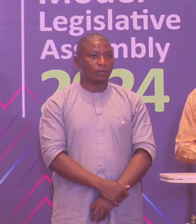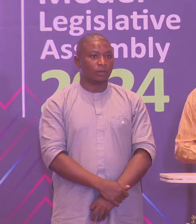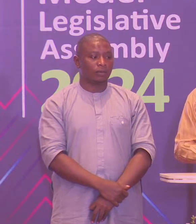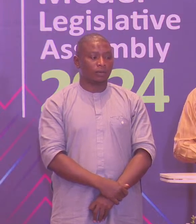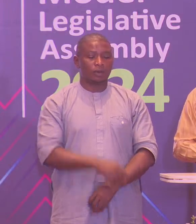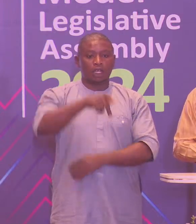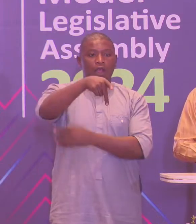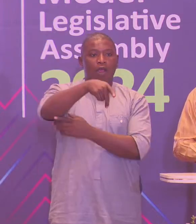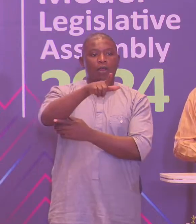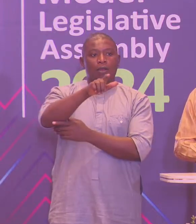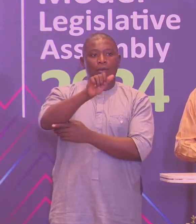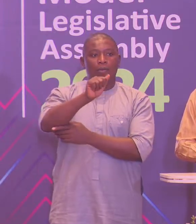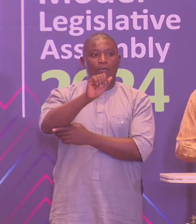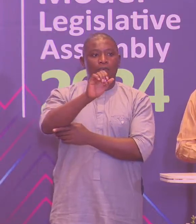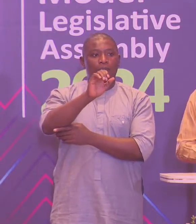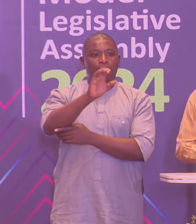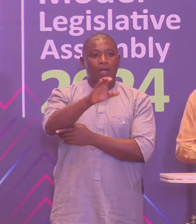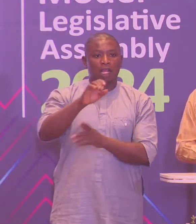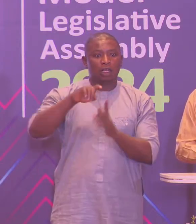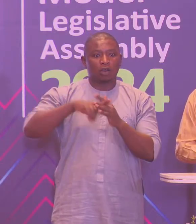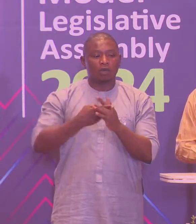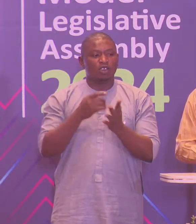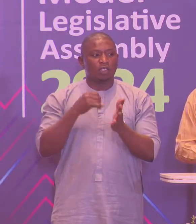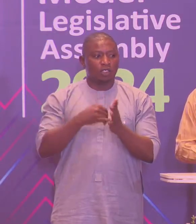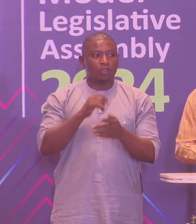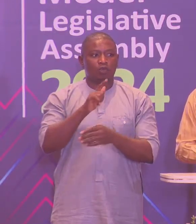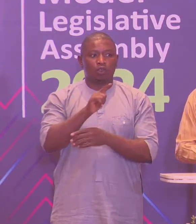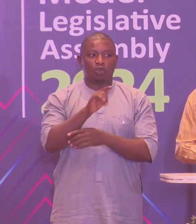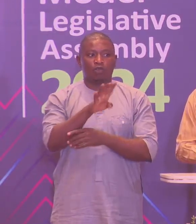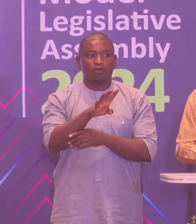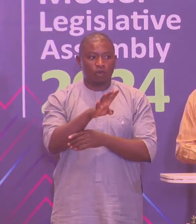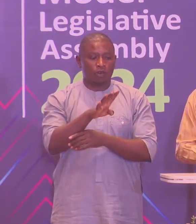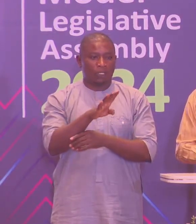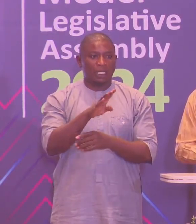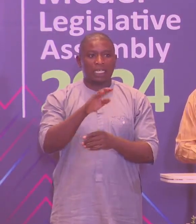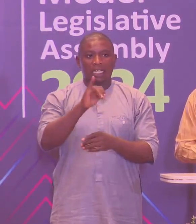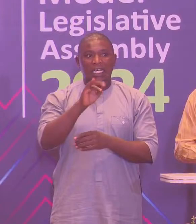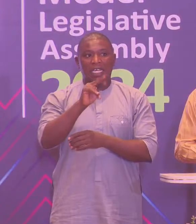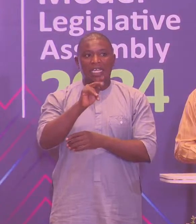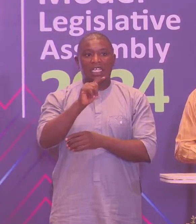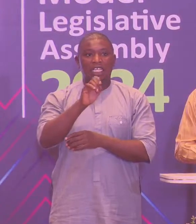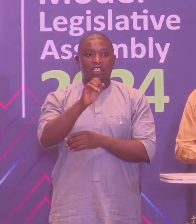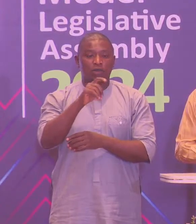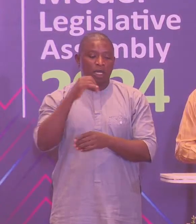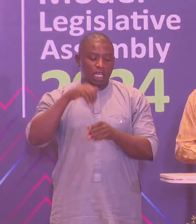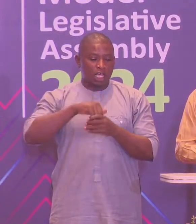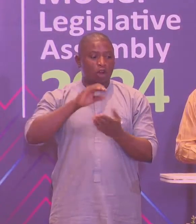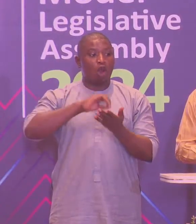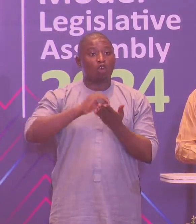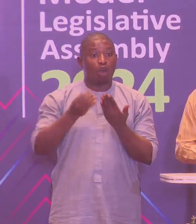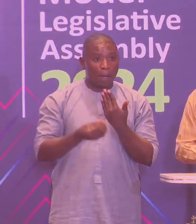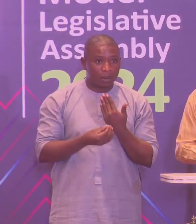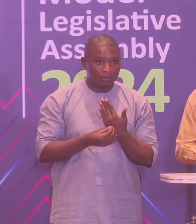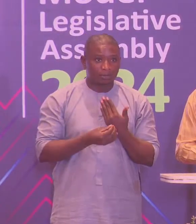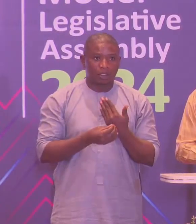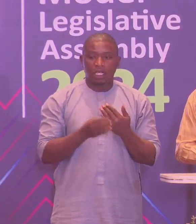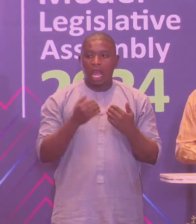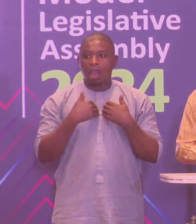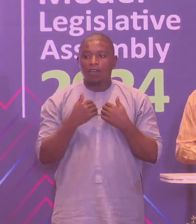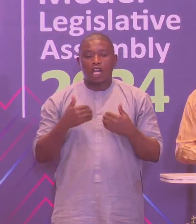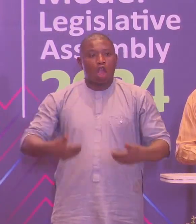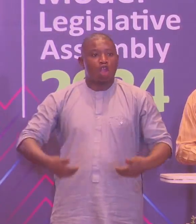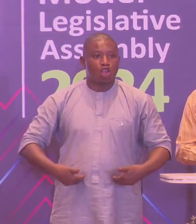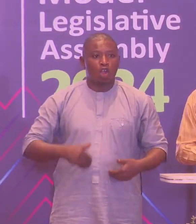Plac commenced its 2024 legislative internship in October, comprising of exceptional young, creative, and